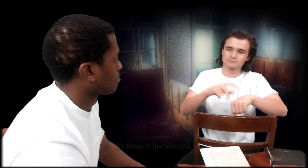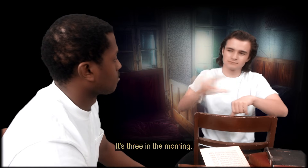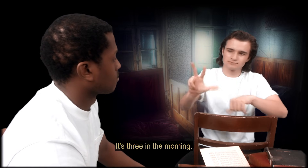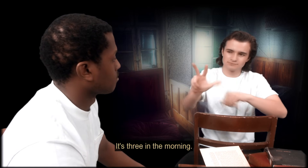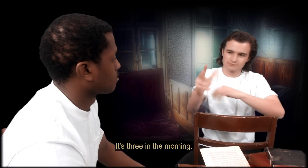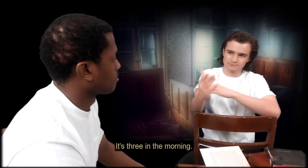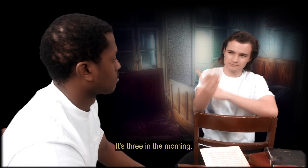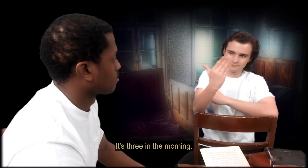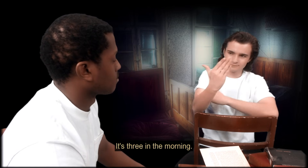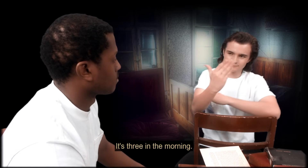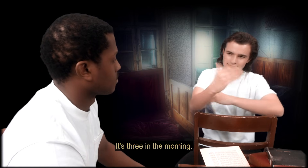It's 3 in the morning.